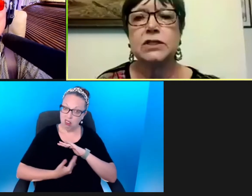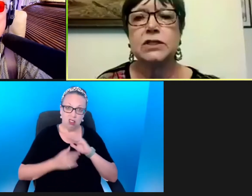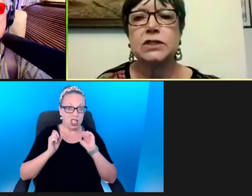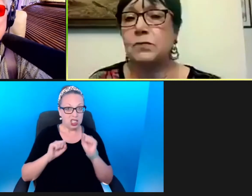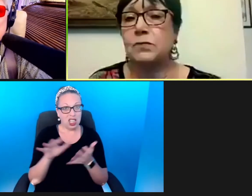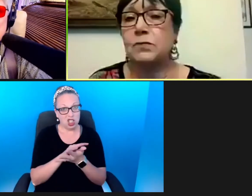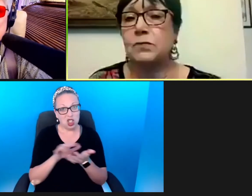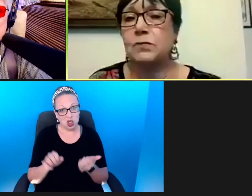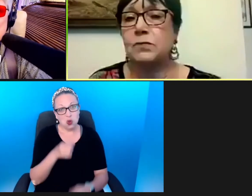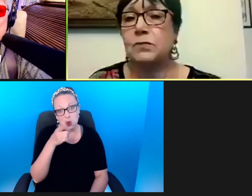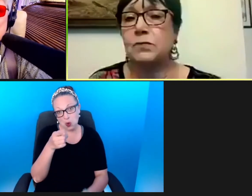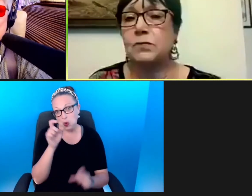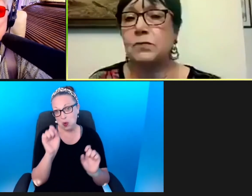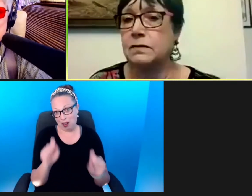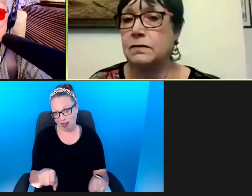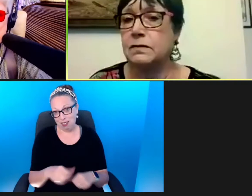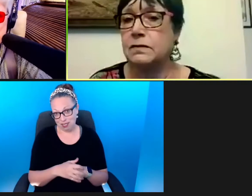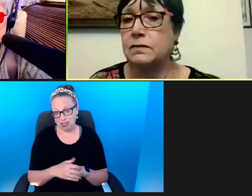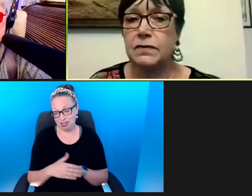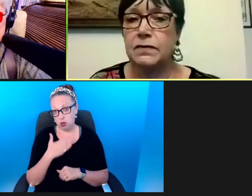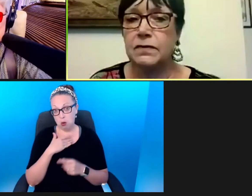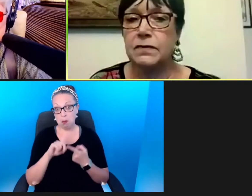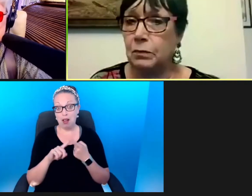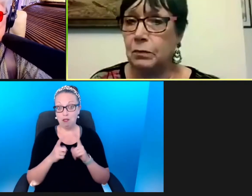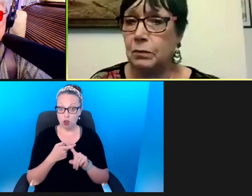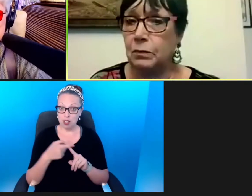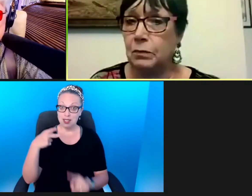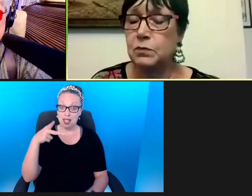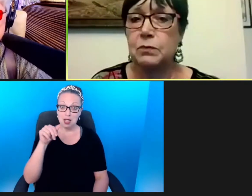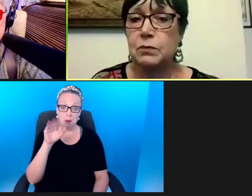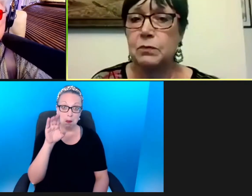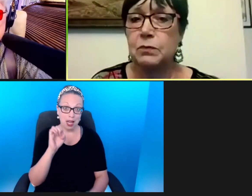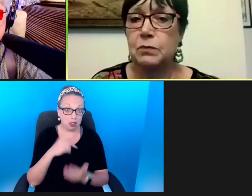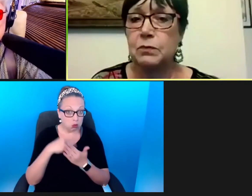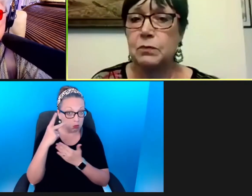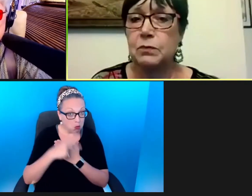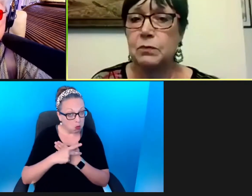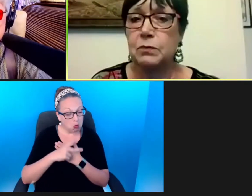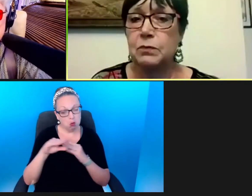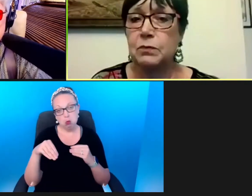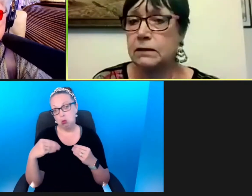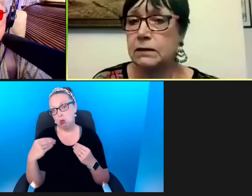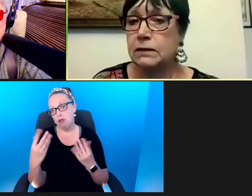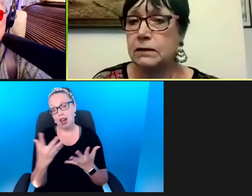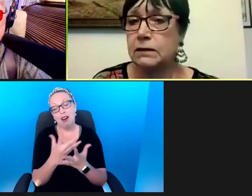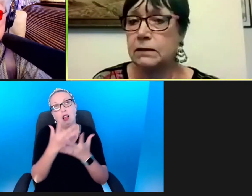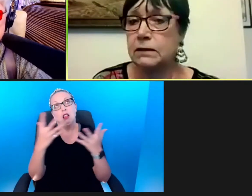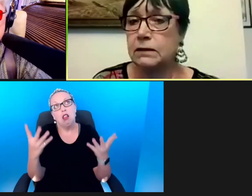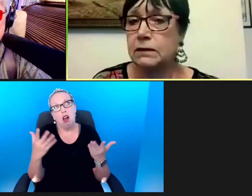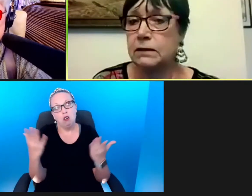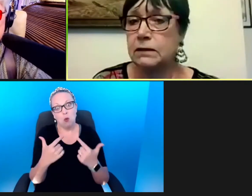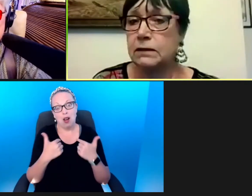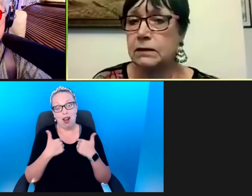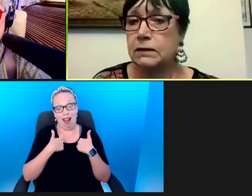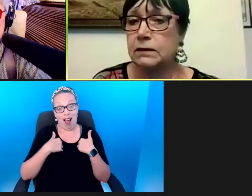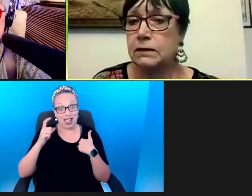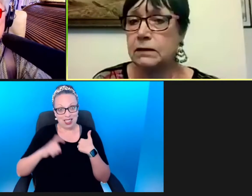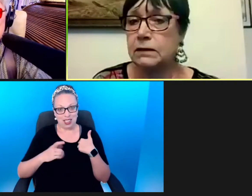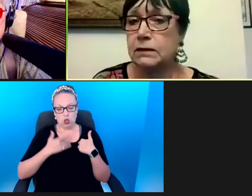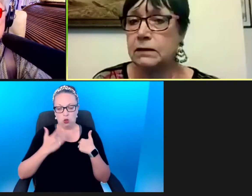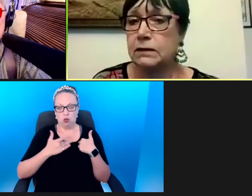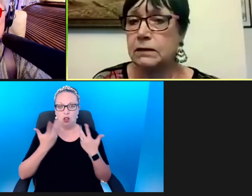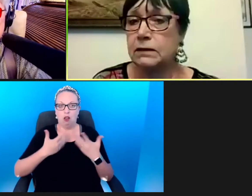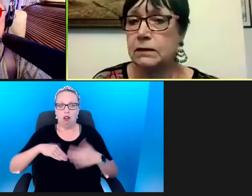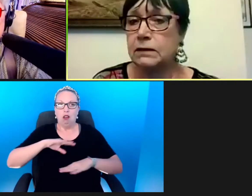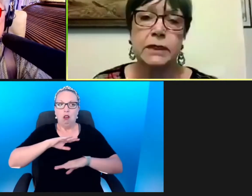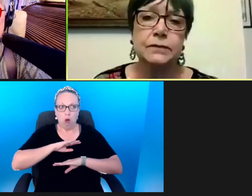my friends and the people at the PACE program, they provide a lot of what I need to feel nourished and able to continue